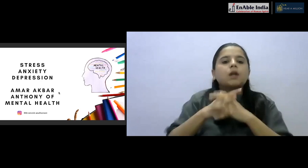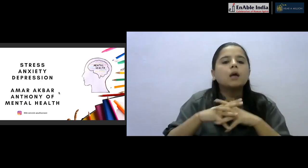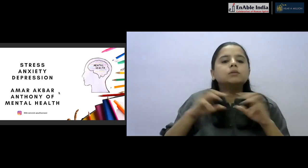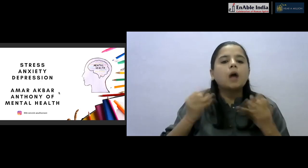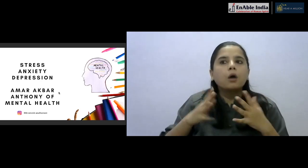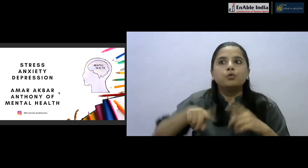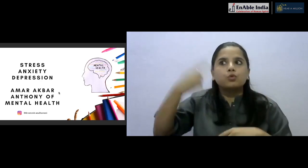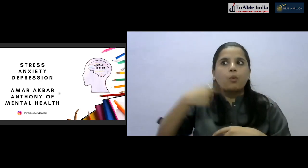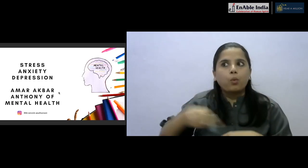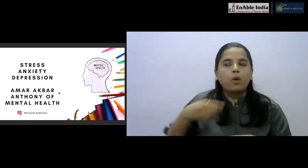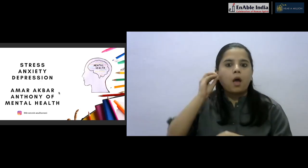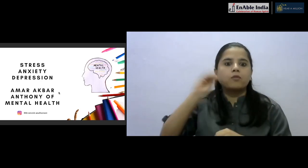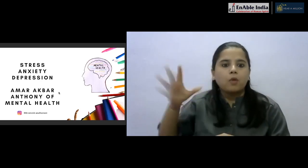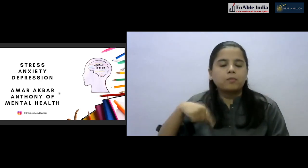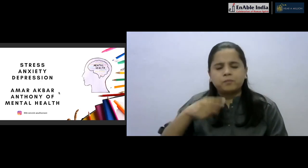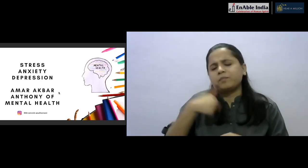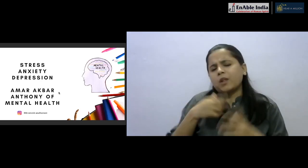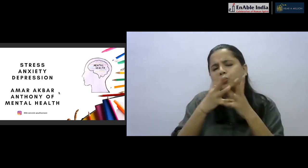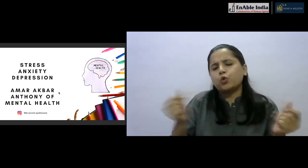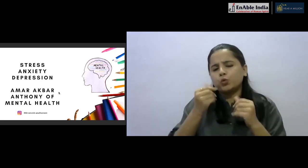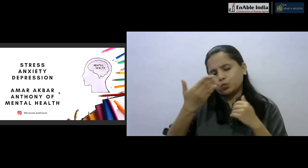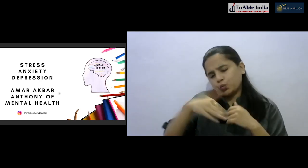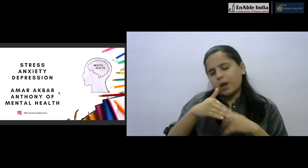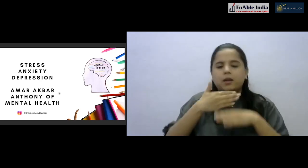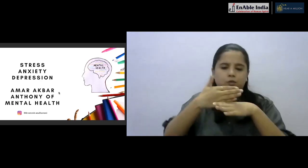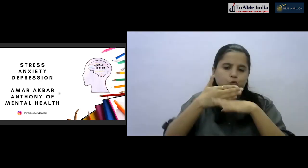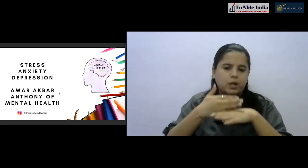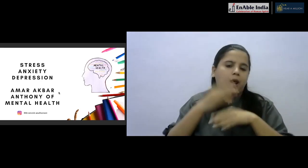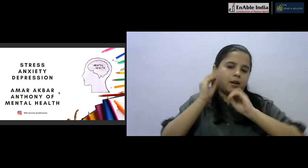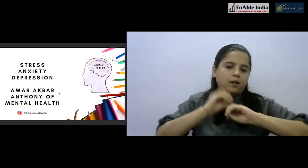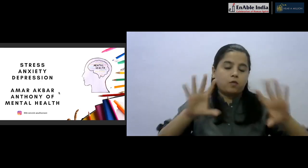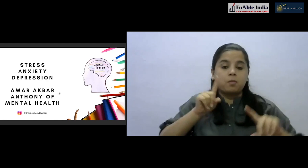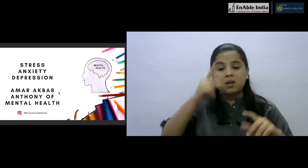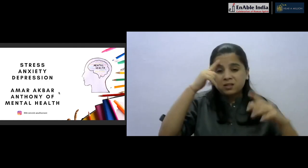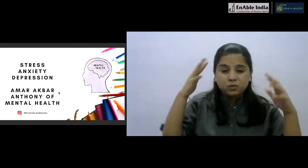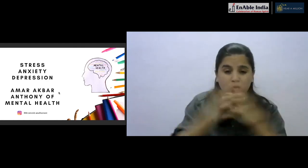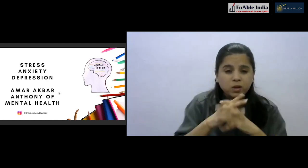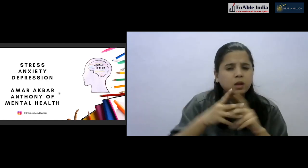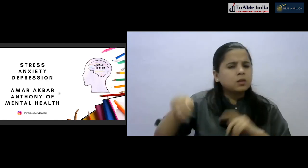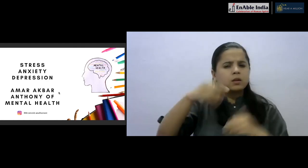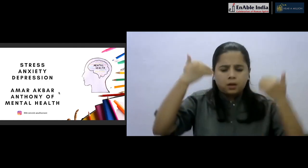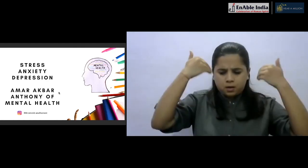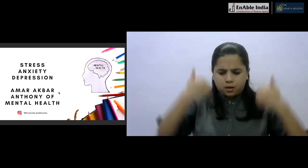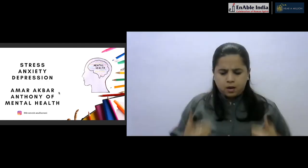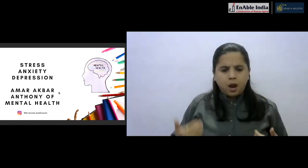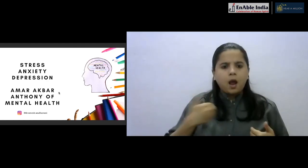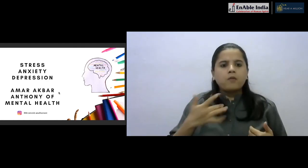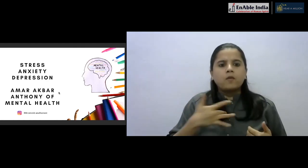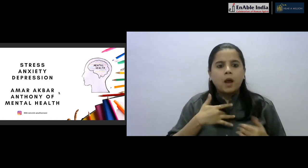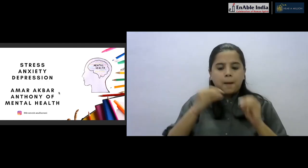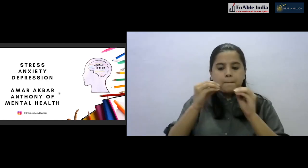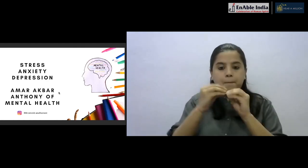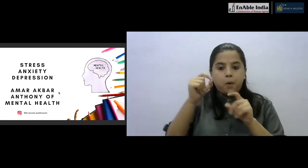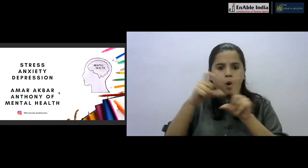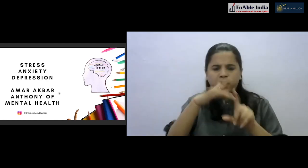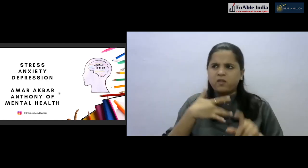Okay, and I will come to the solutions in a bit, but just understand that stress is something that your body perceives as a threat, and threat